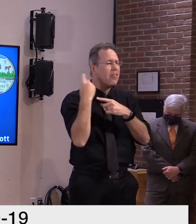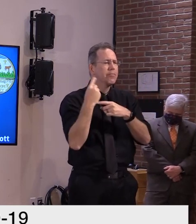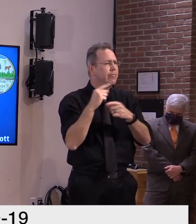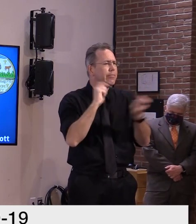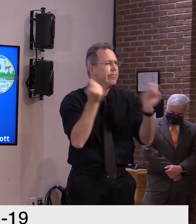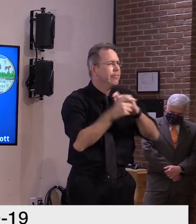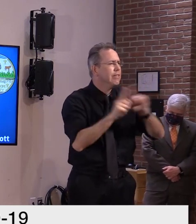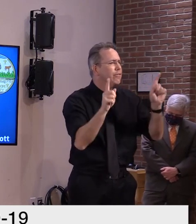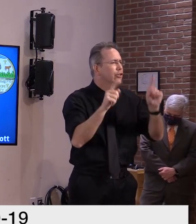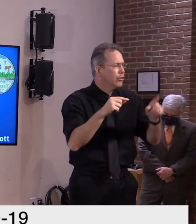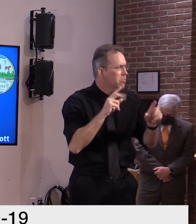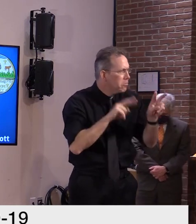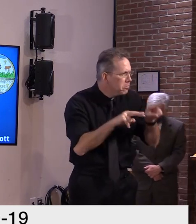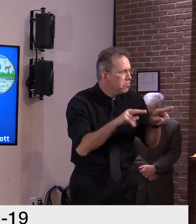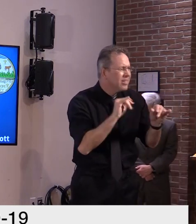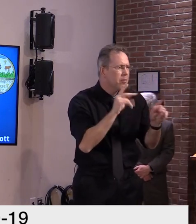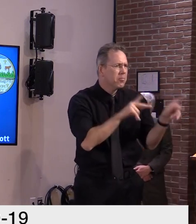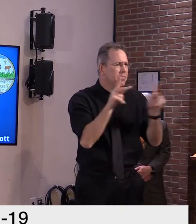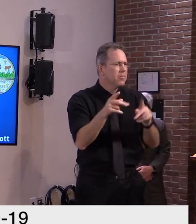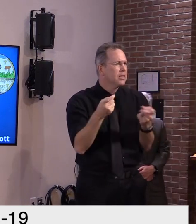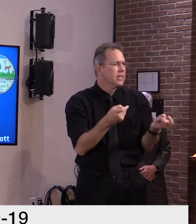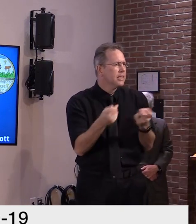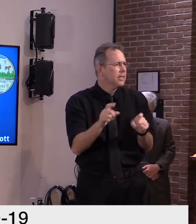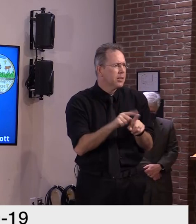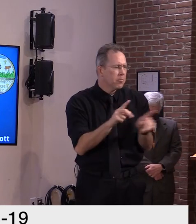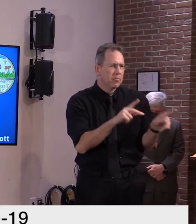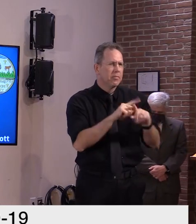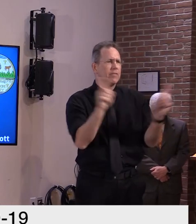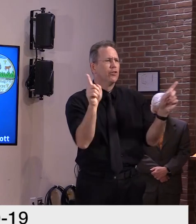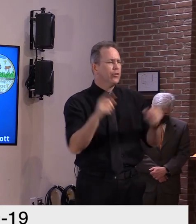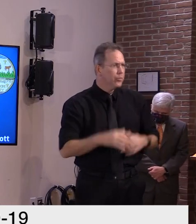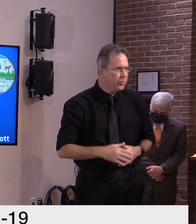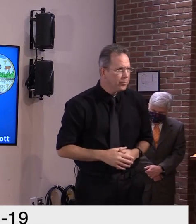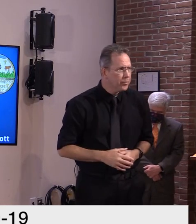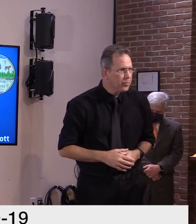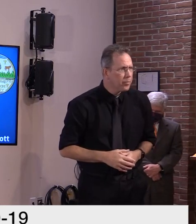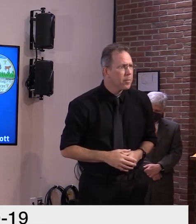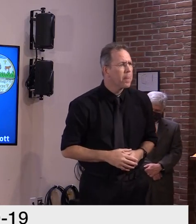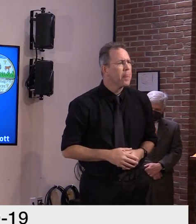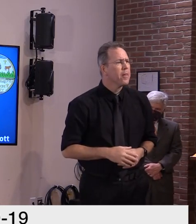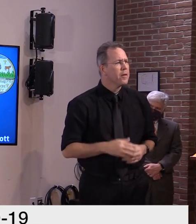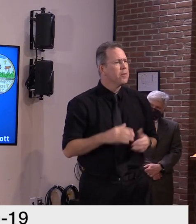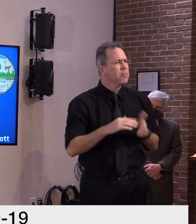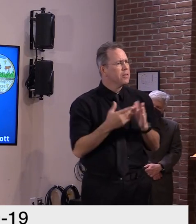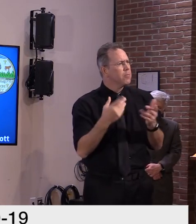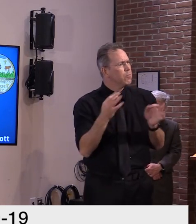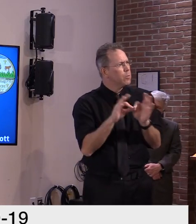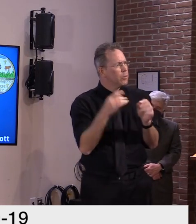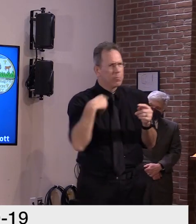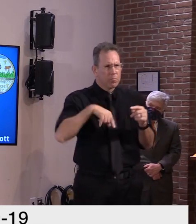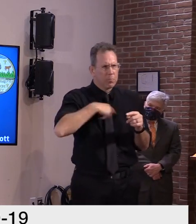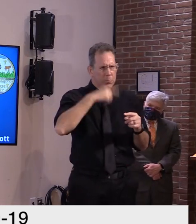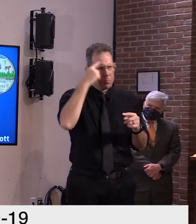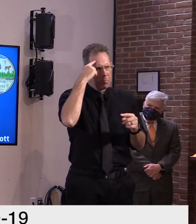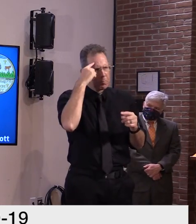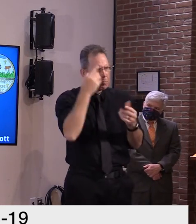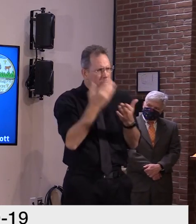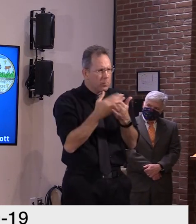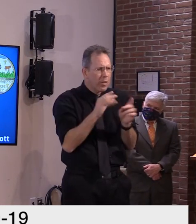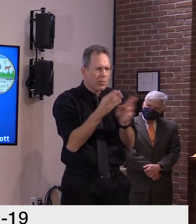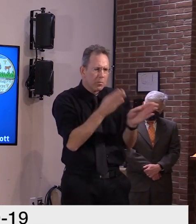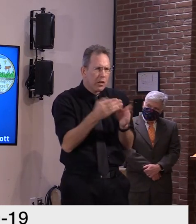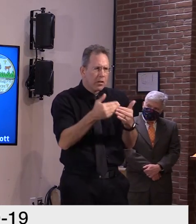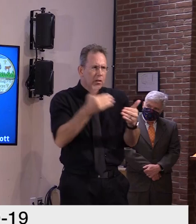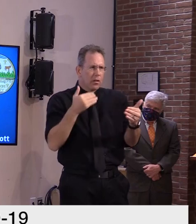guidance to be an example, if you will, of the kinds of things we want to watch out for. And the things we want to watch out